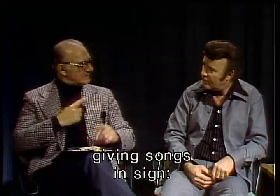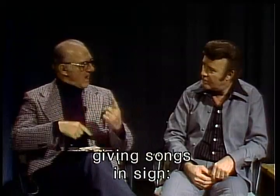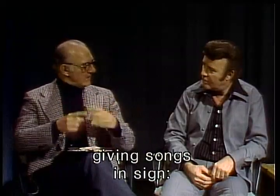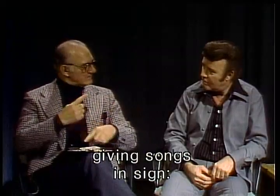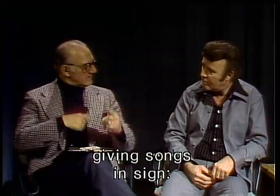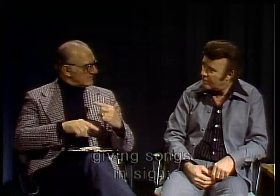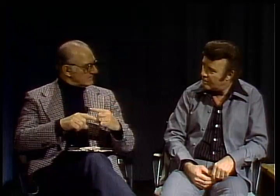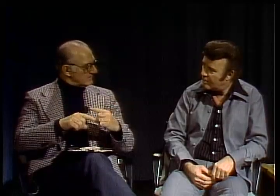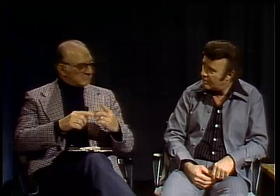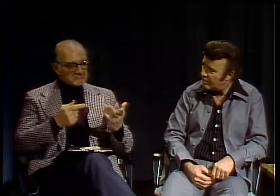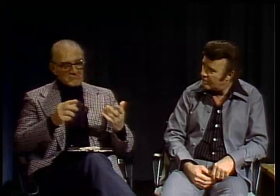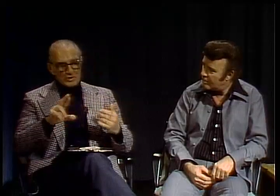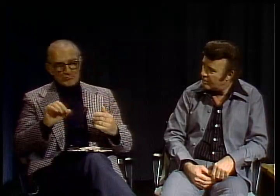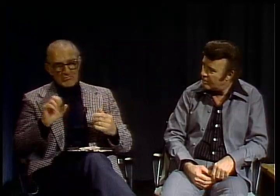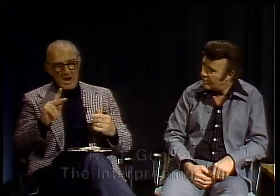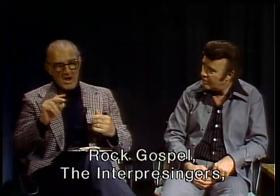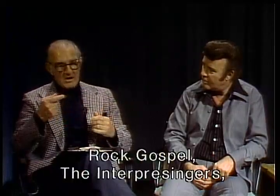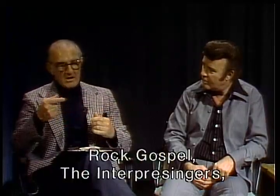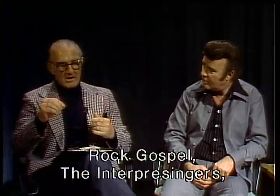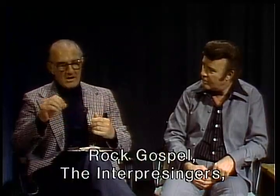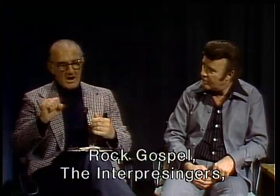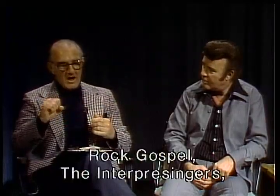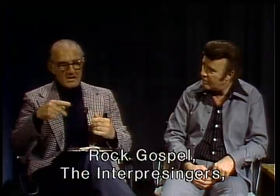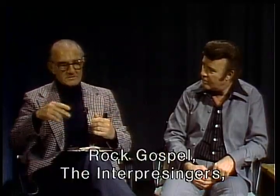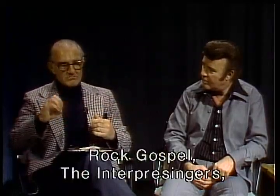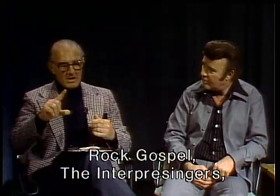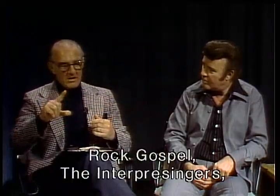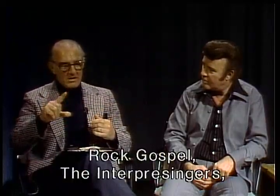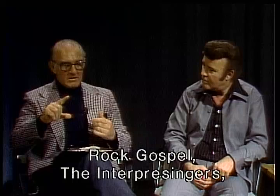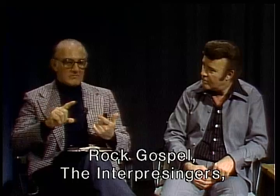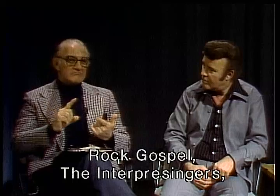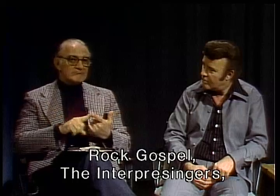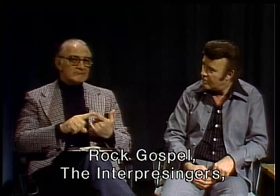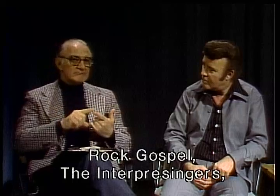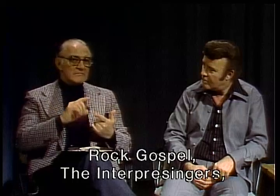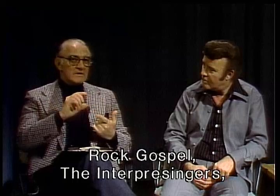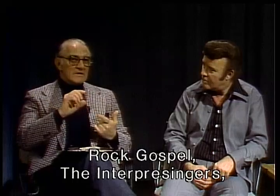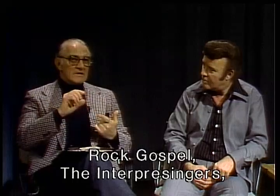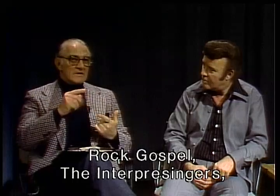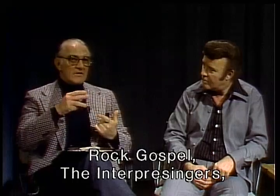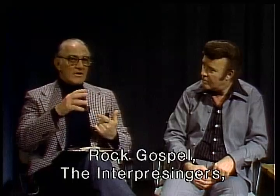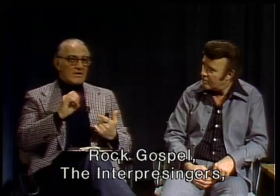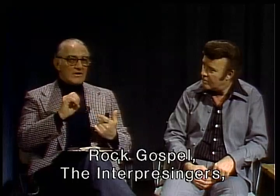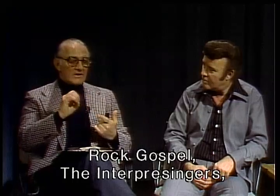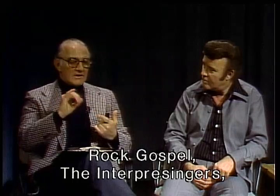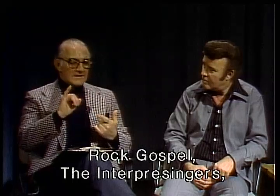signs, rock, gospel. The